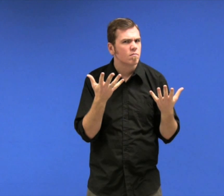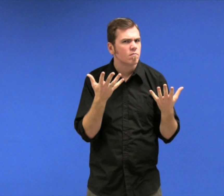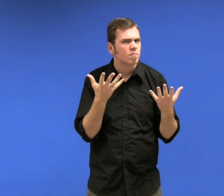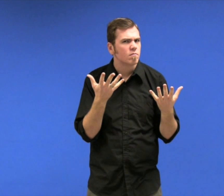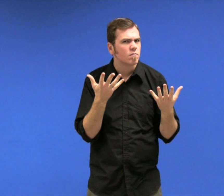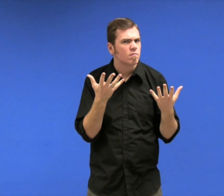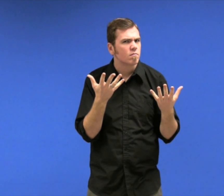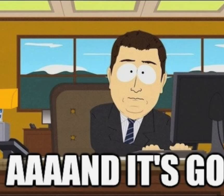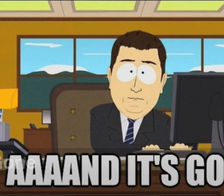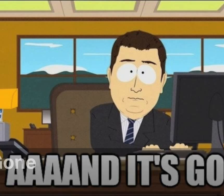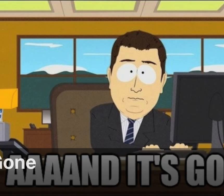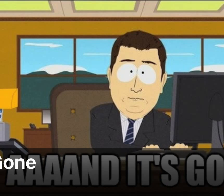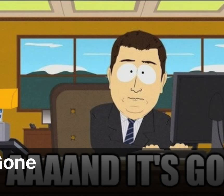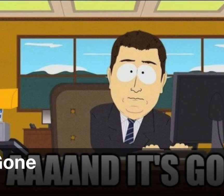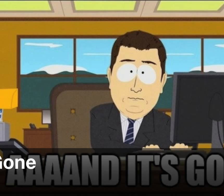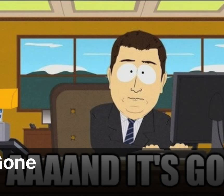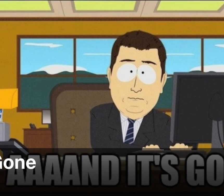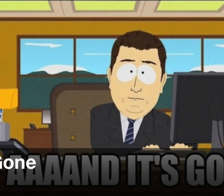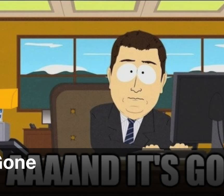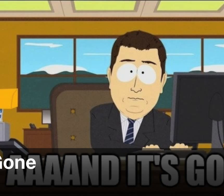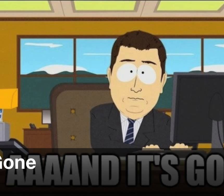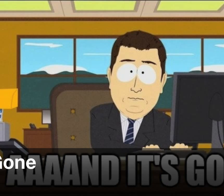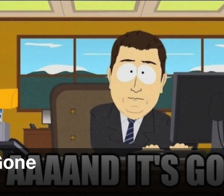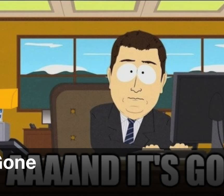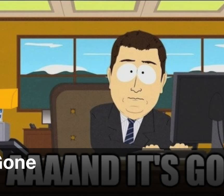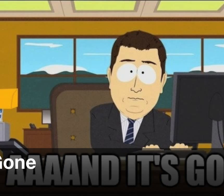how many. So, all right, the sign for gone.